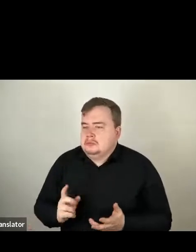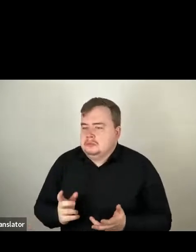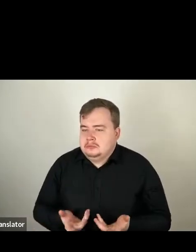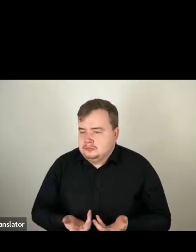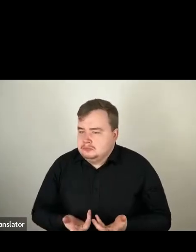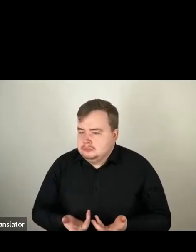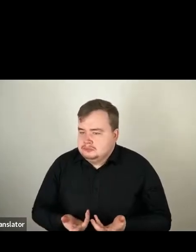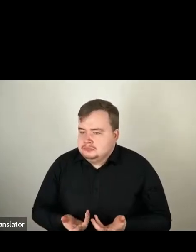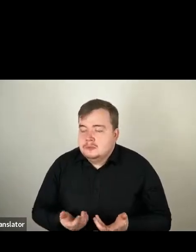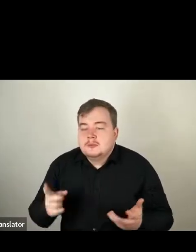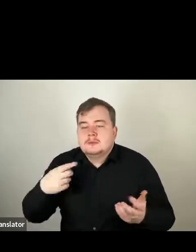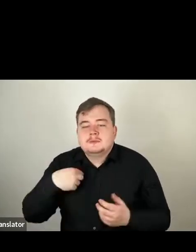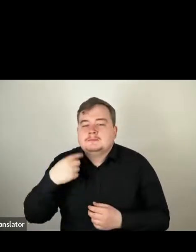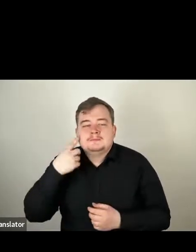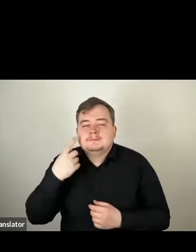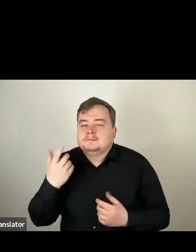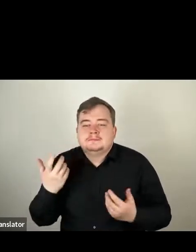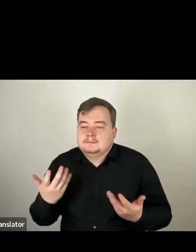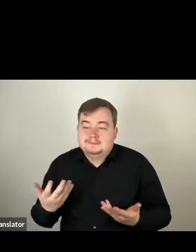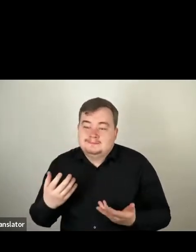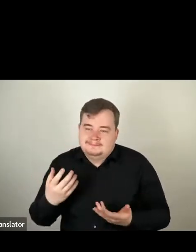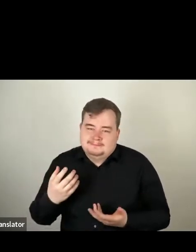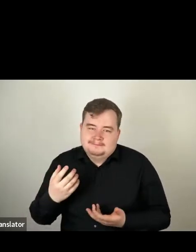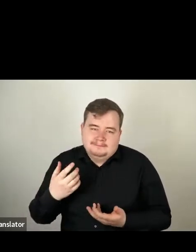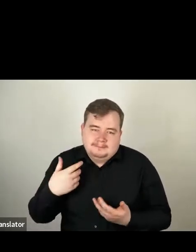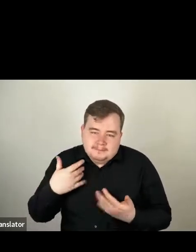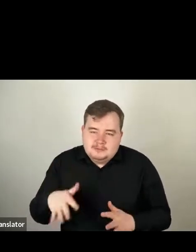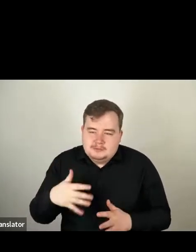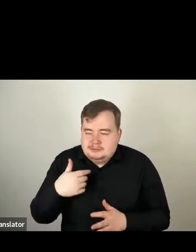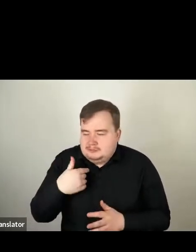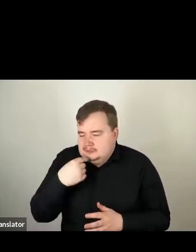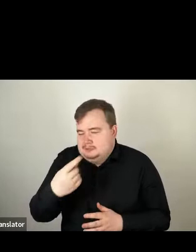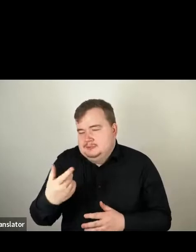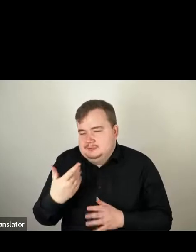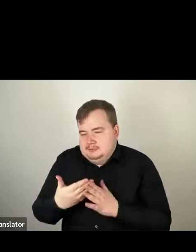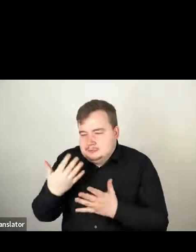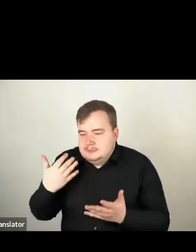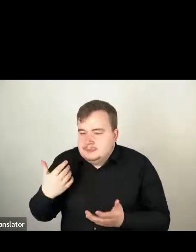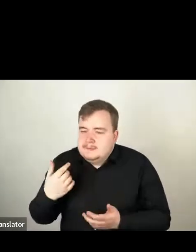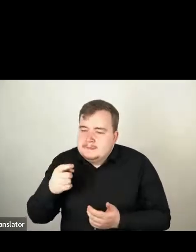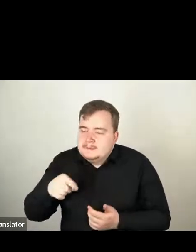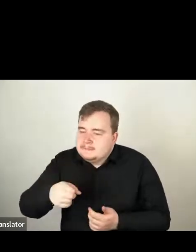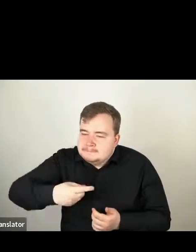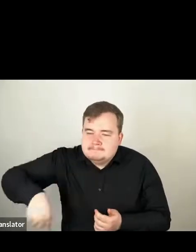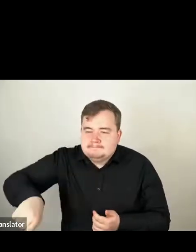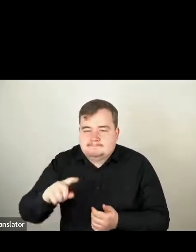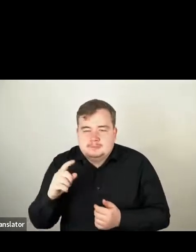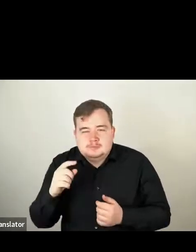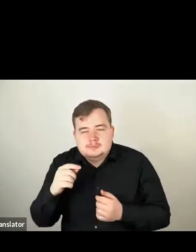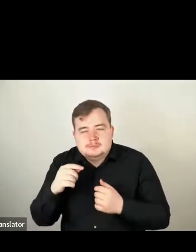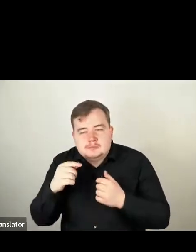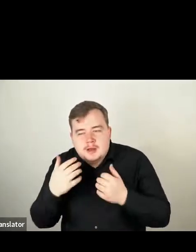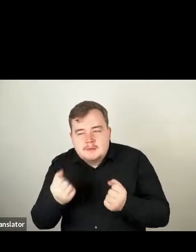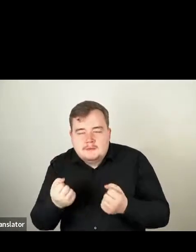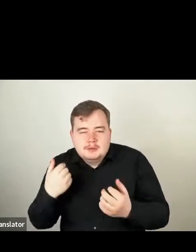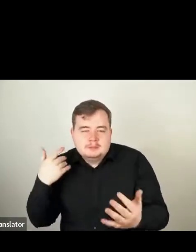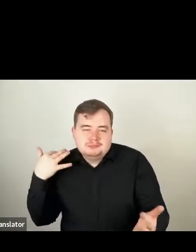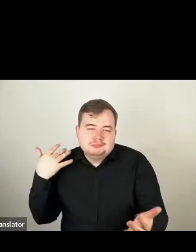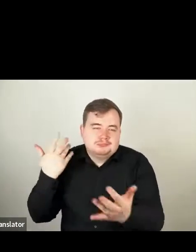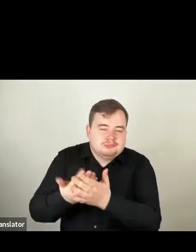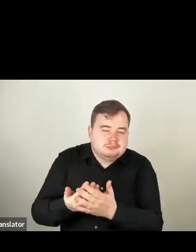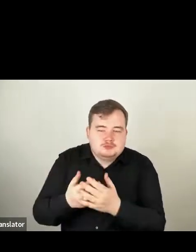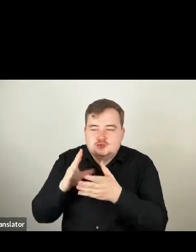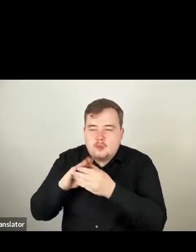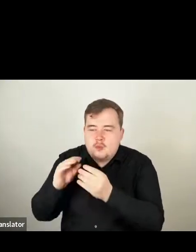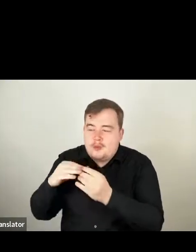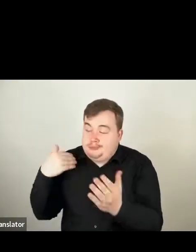I mentioned this because there is also a history, and you need to remember that there is a history if you are going forward. When I was a young